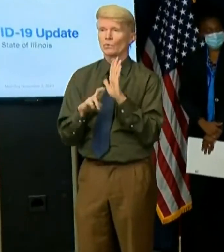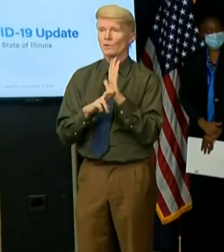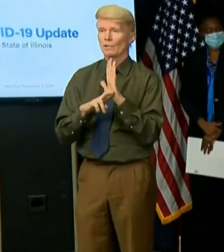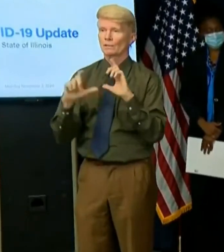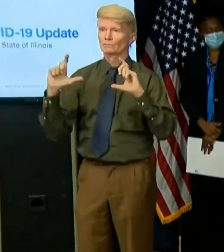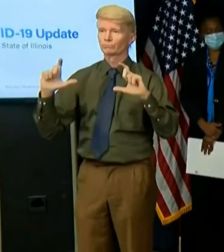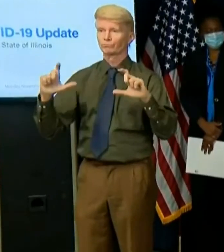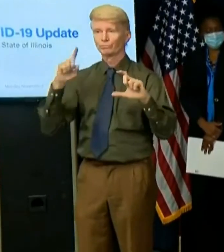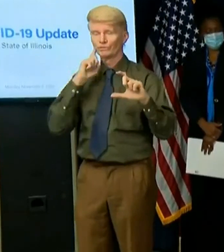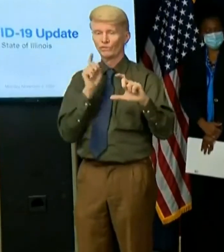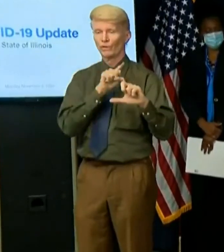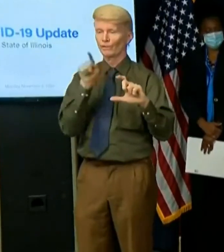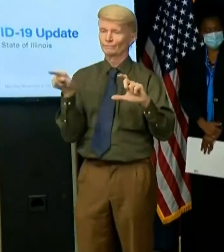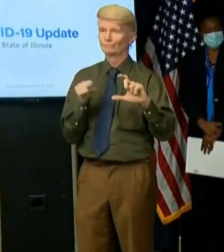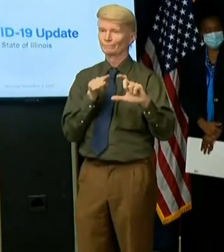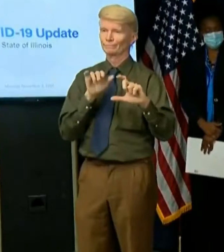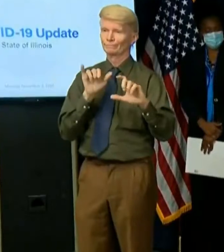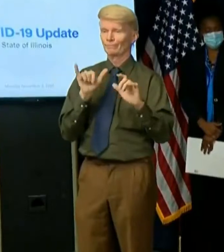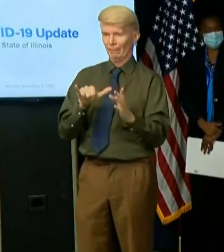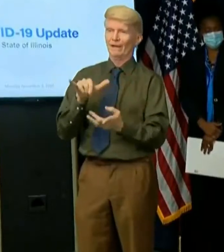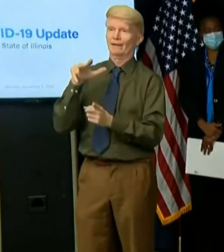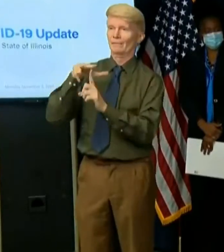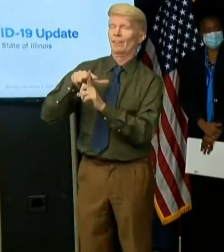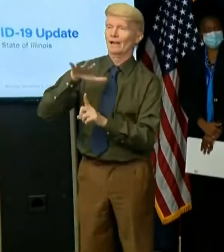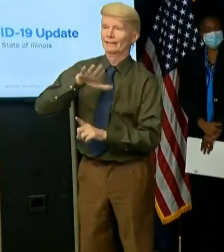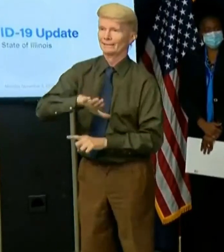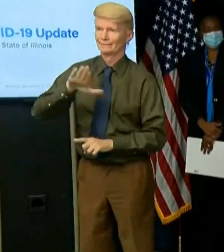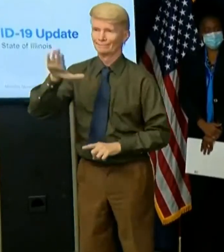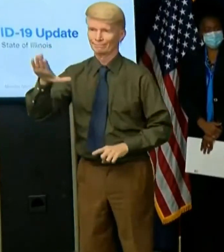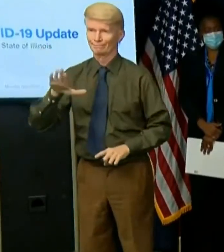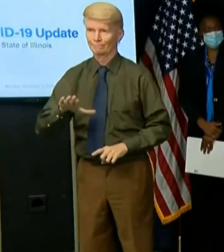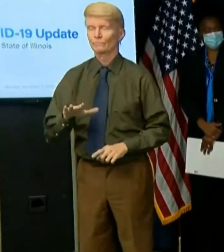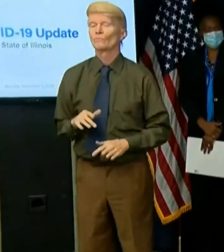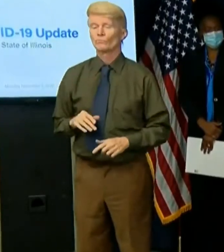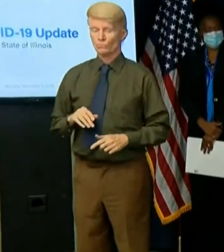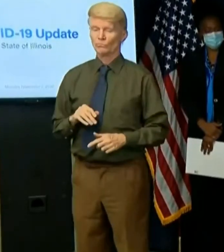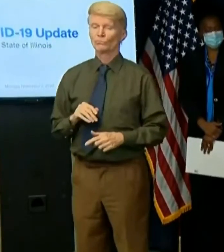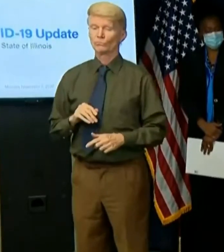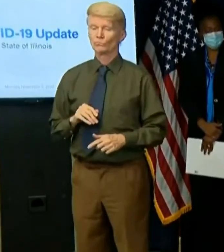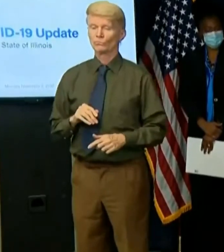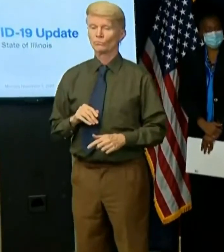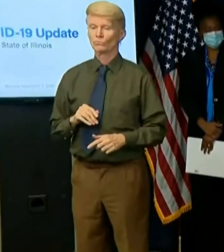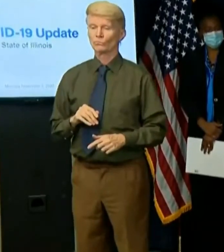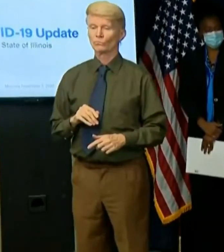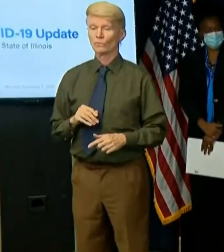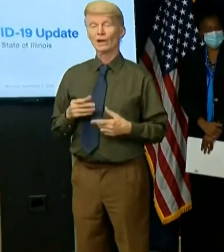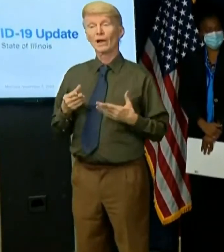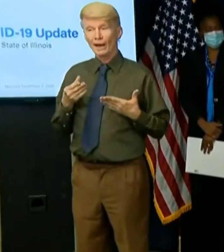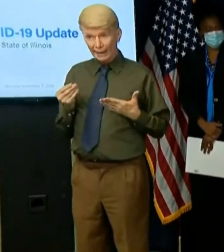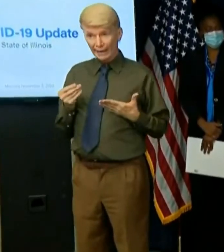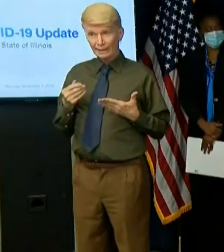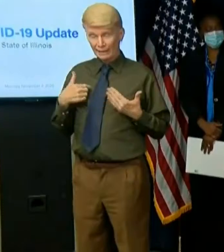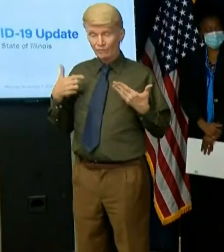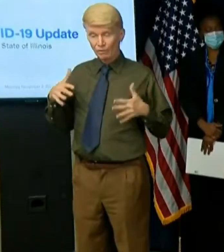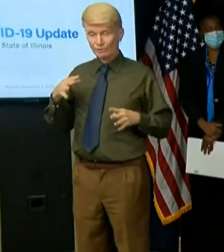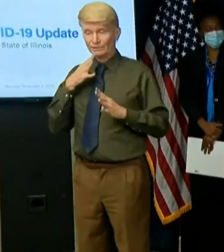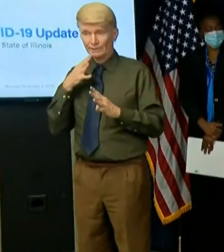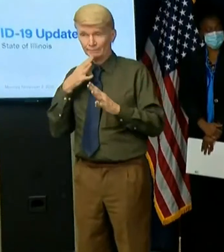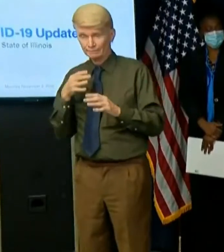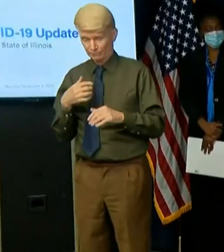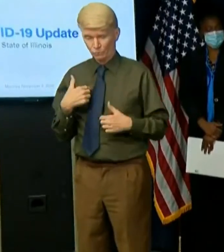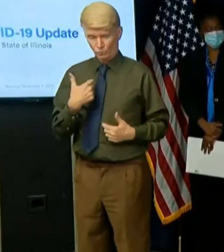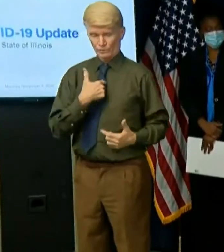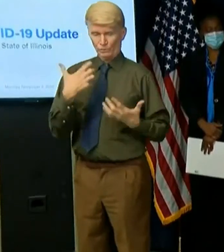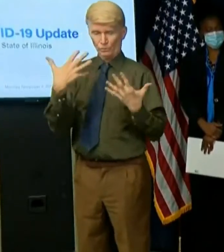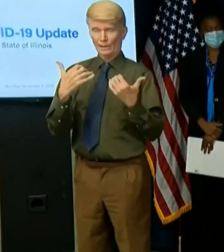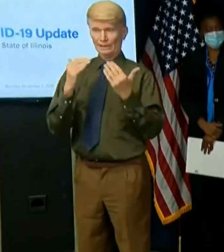these counties, in these regions rather, and then you've heard me say it from here, we want cities and